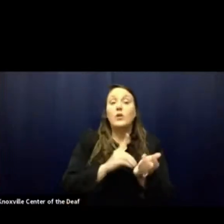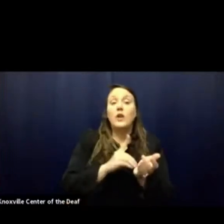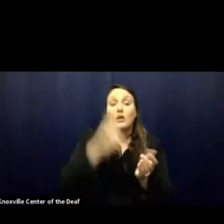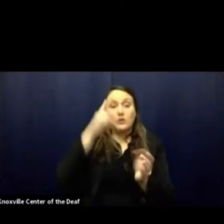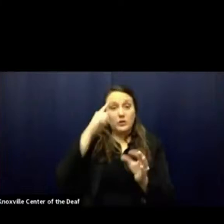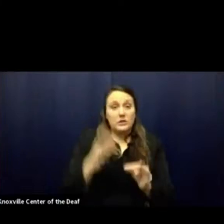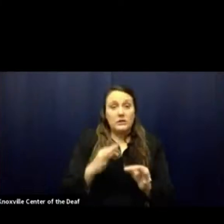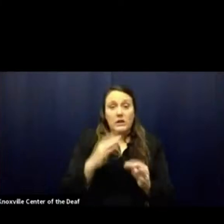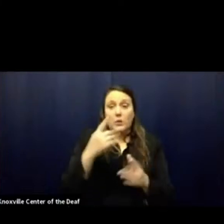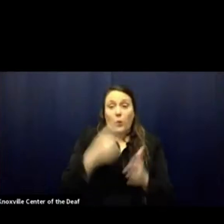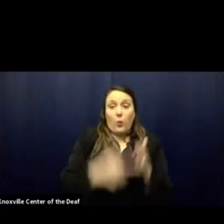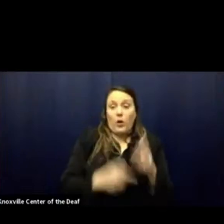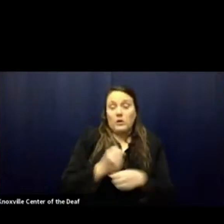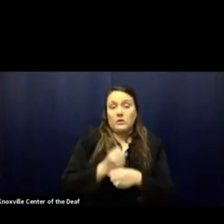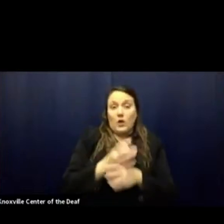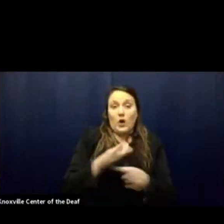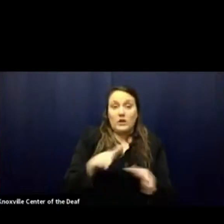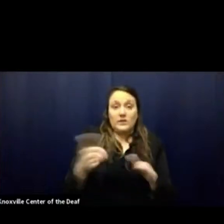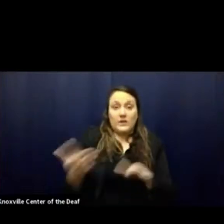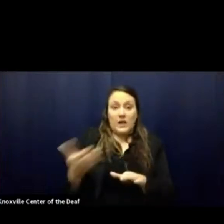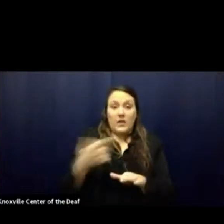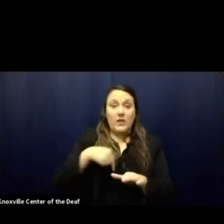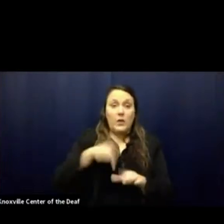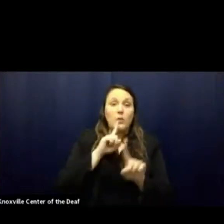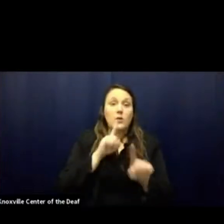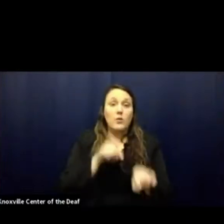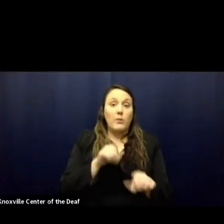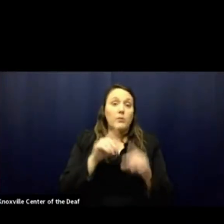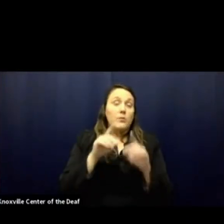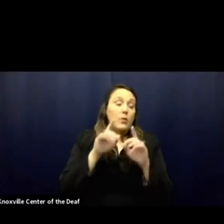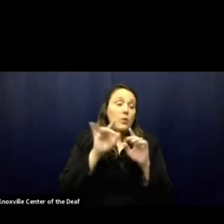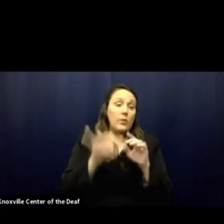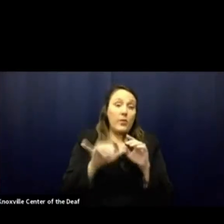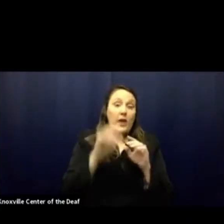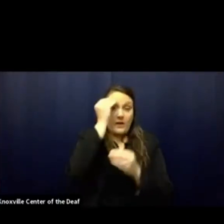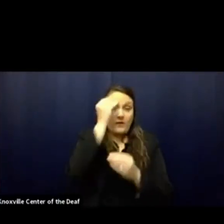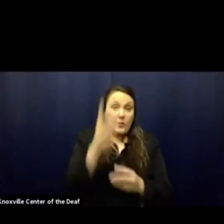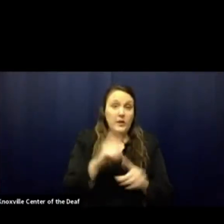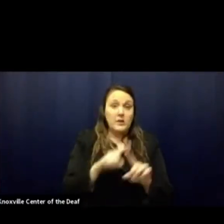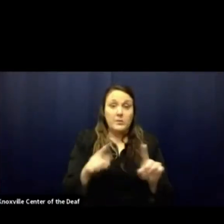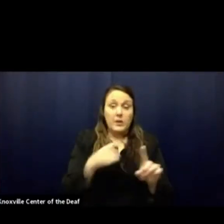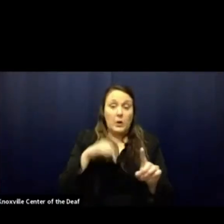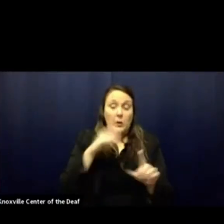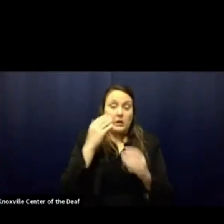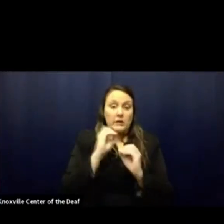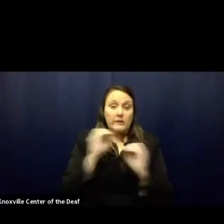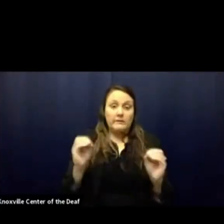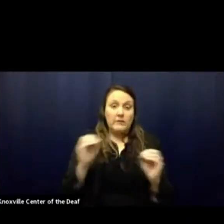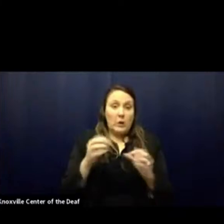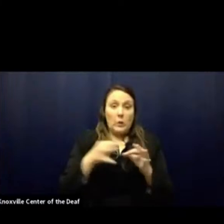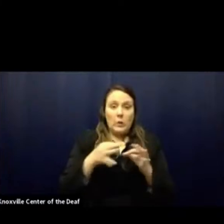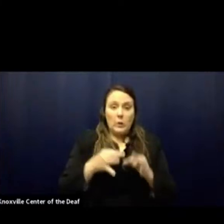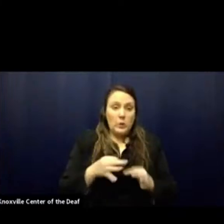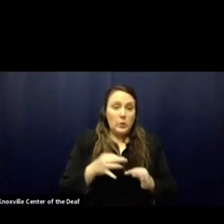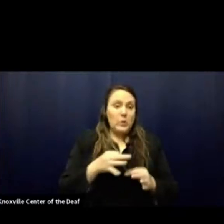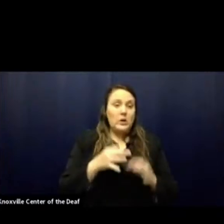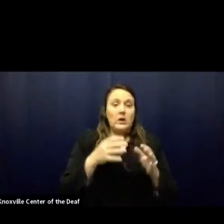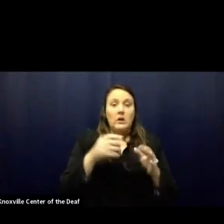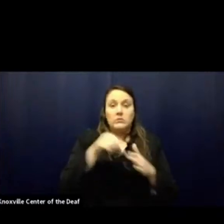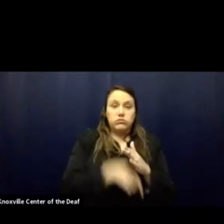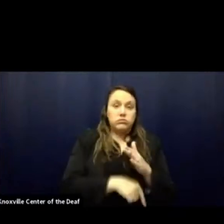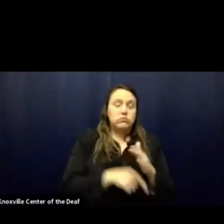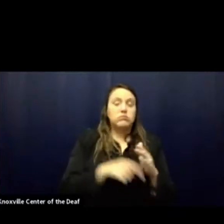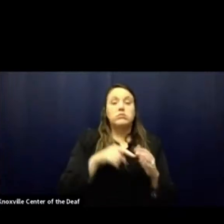death. So we're reporting that information out. We do not have the details of those cases, but that's being determined by